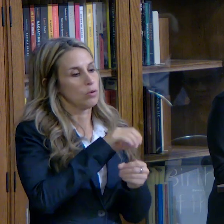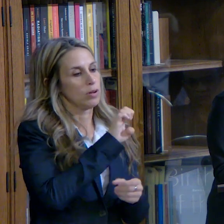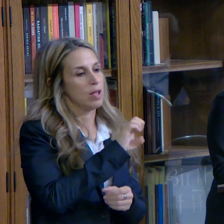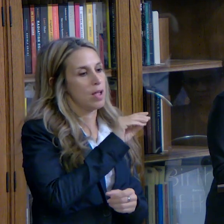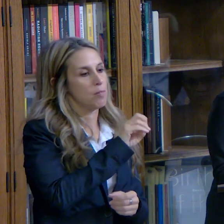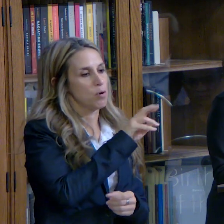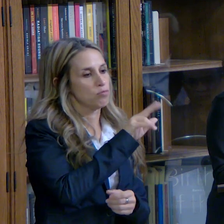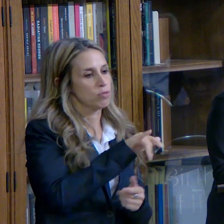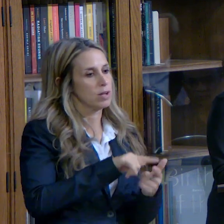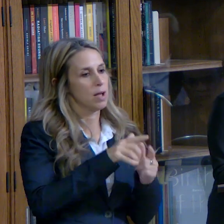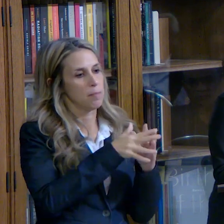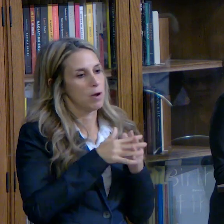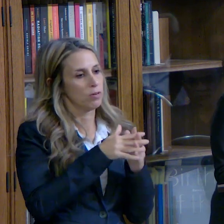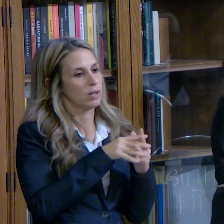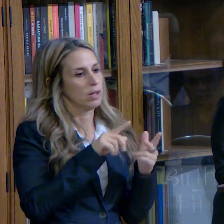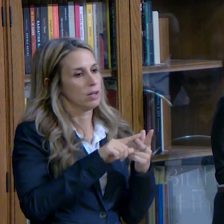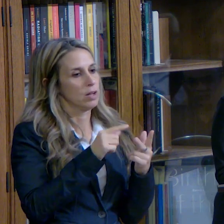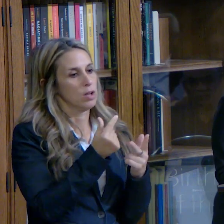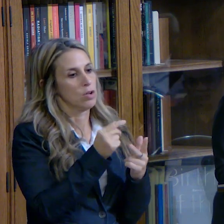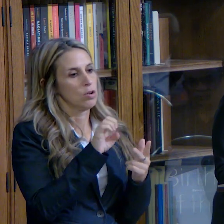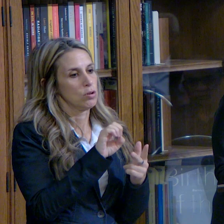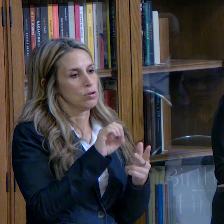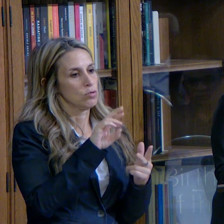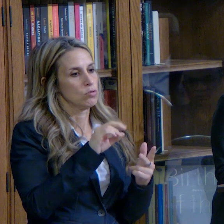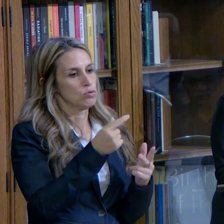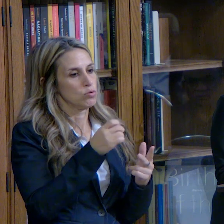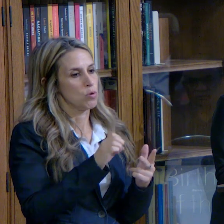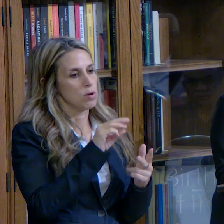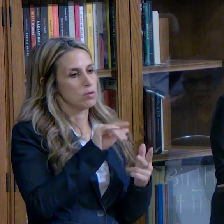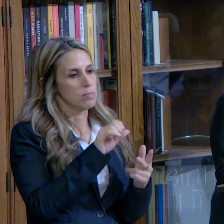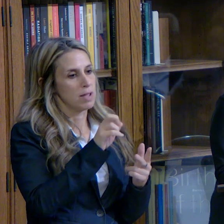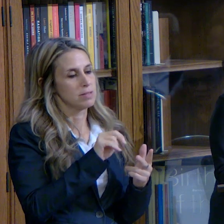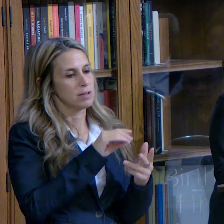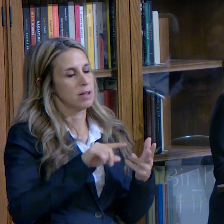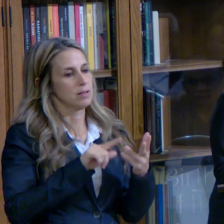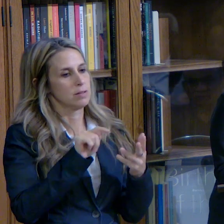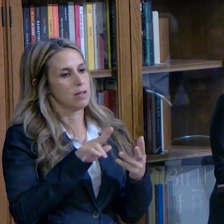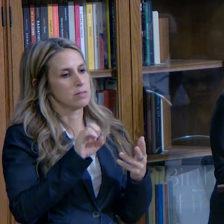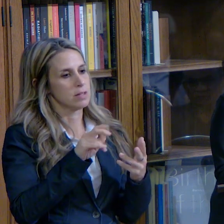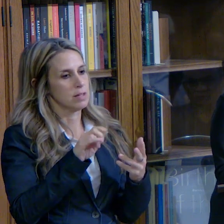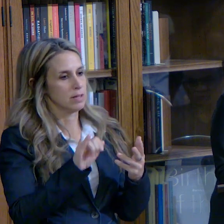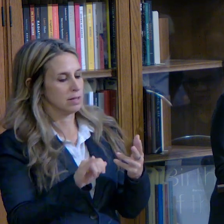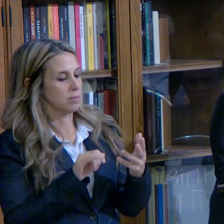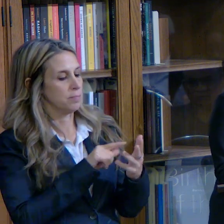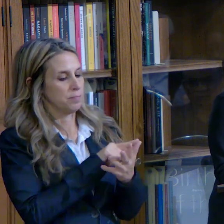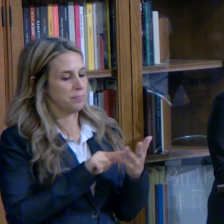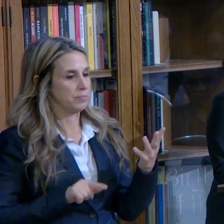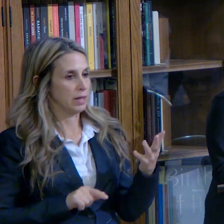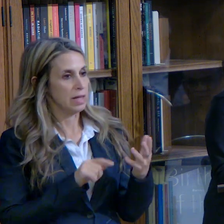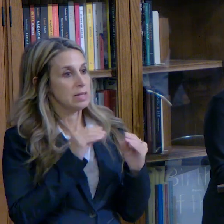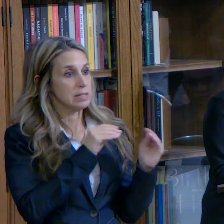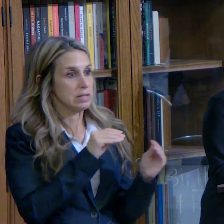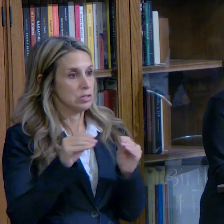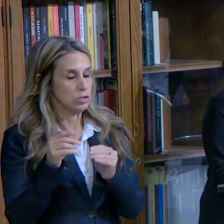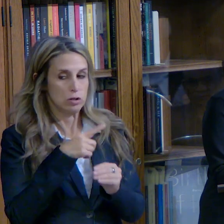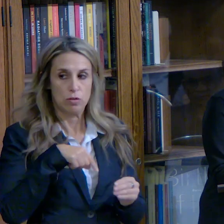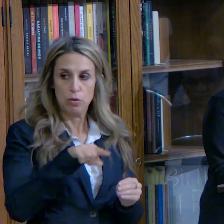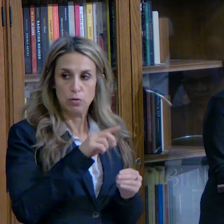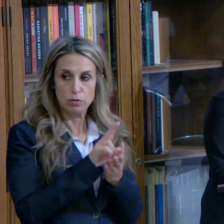Emory American George Mason and Tuskegee while teaching at these